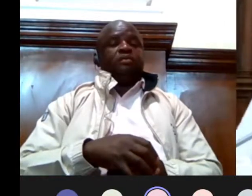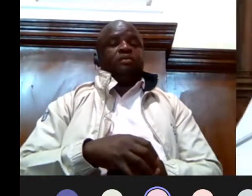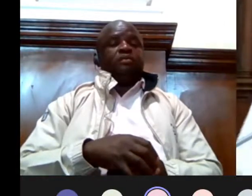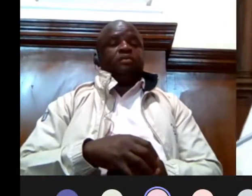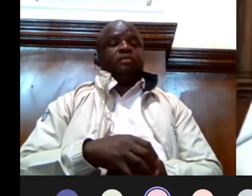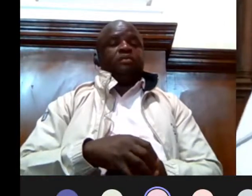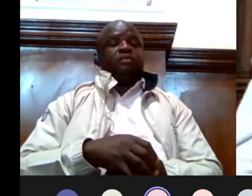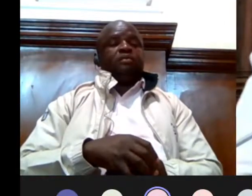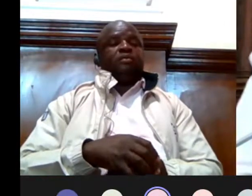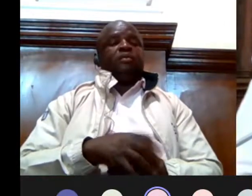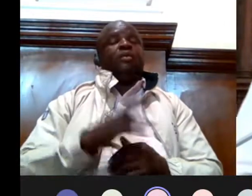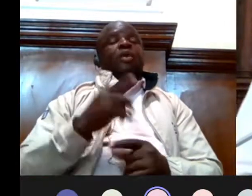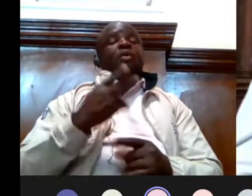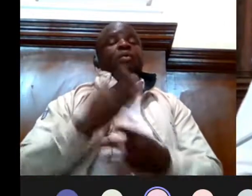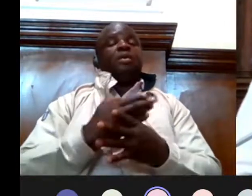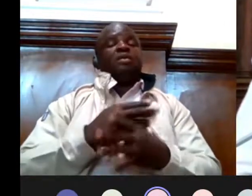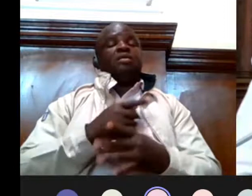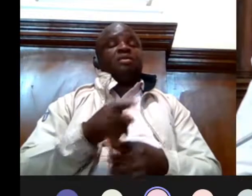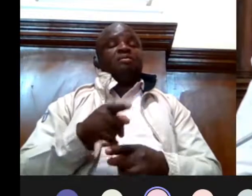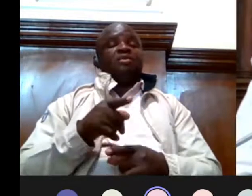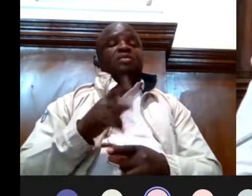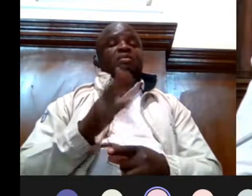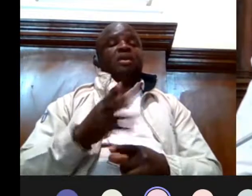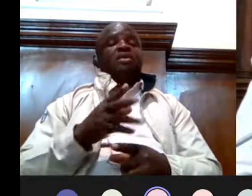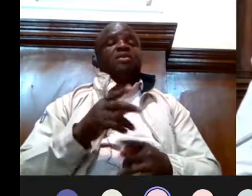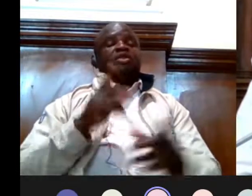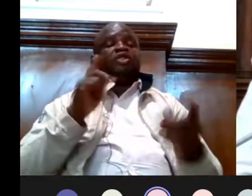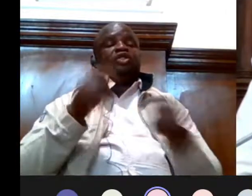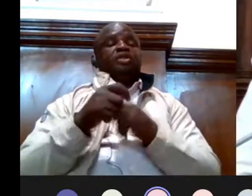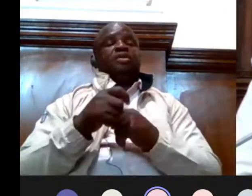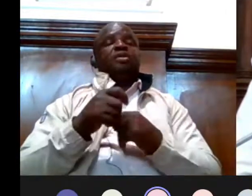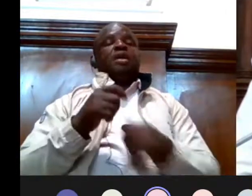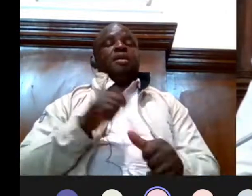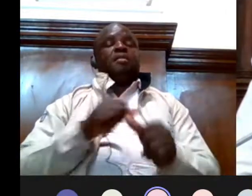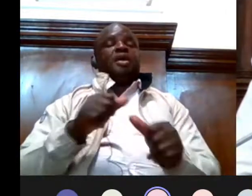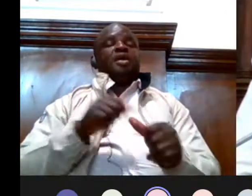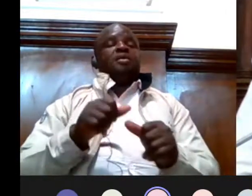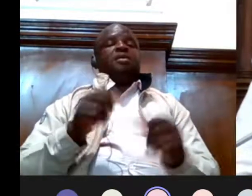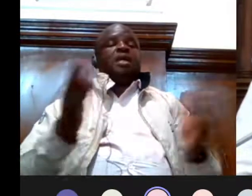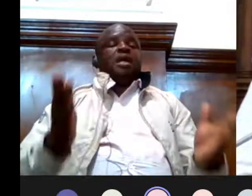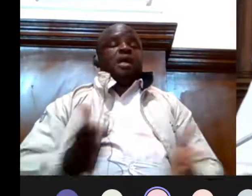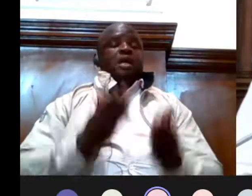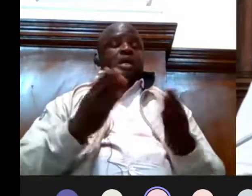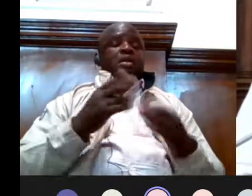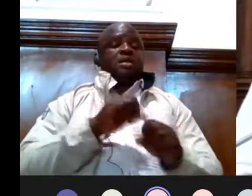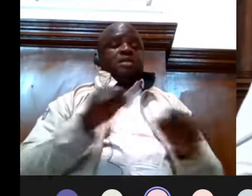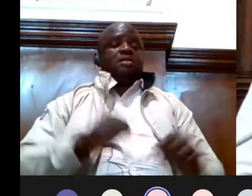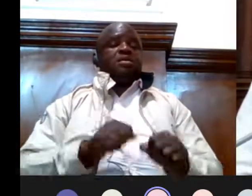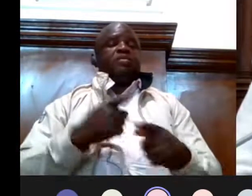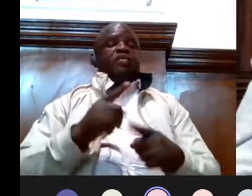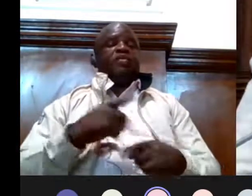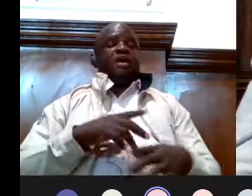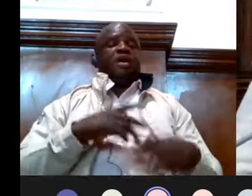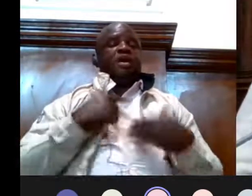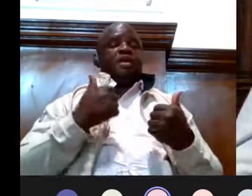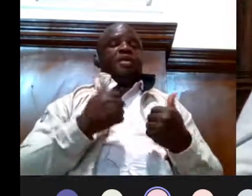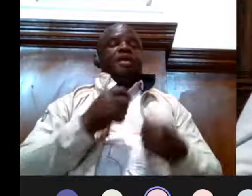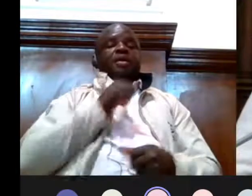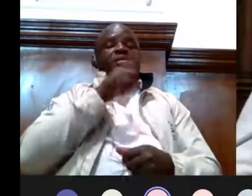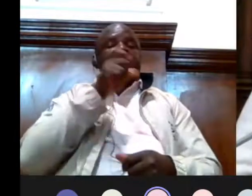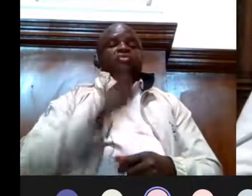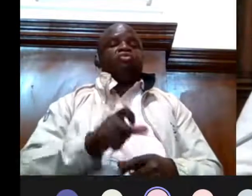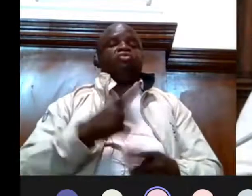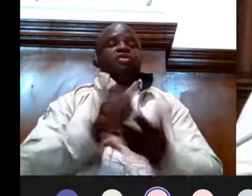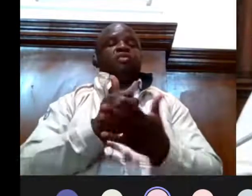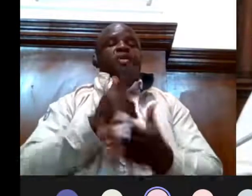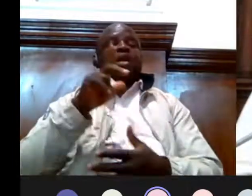we must build better health care system, whether a person in London or in Mangaung,